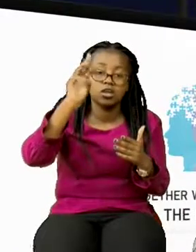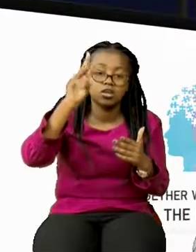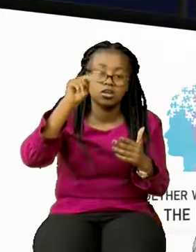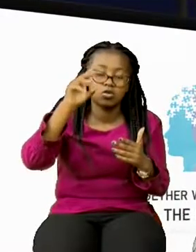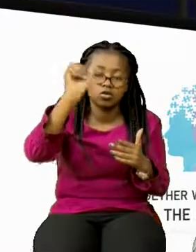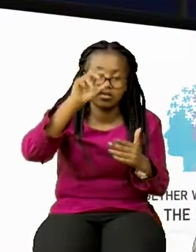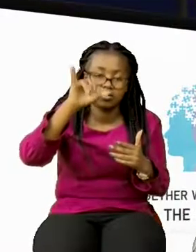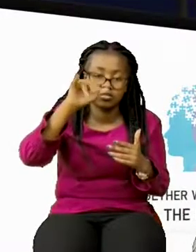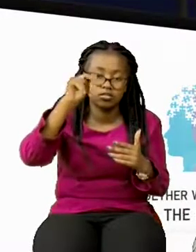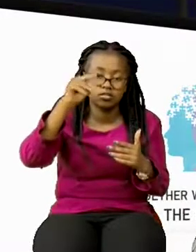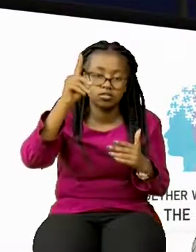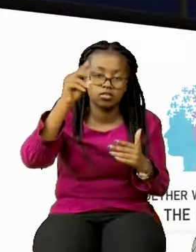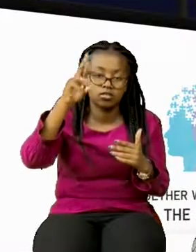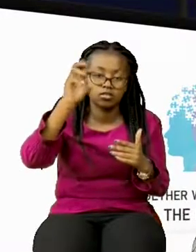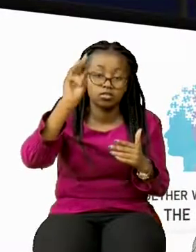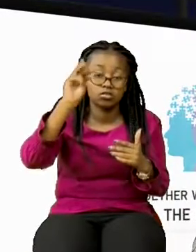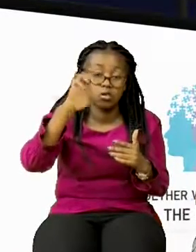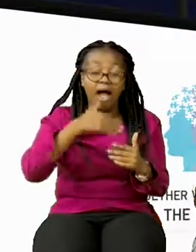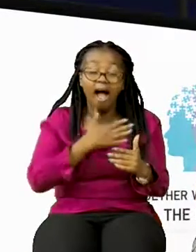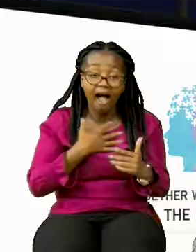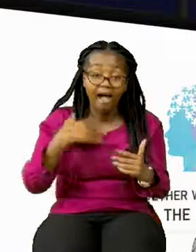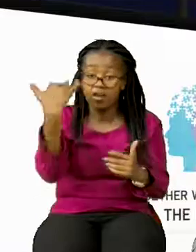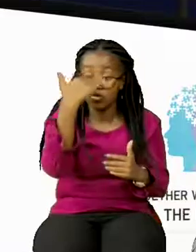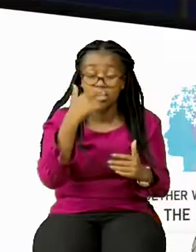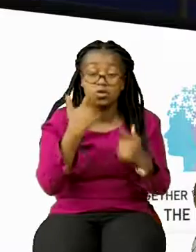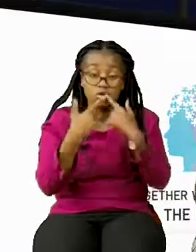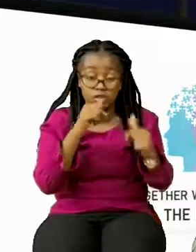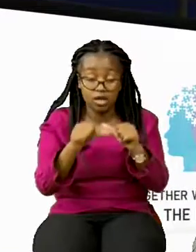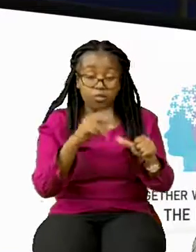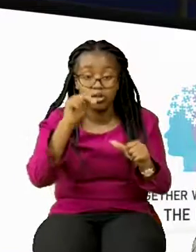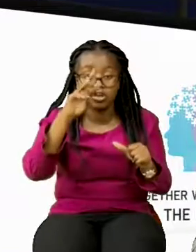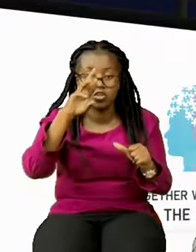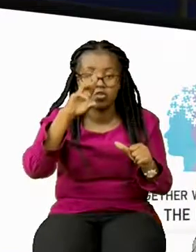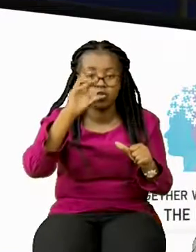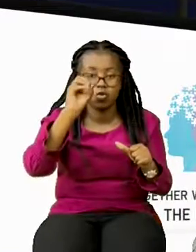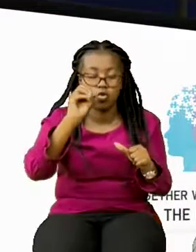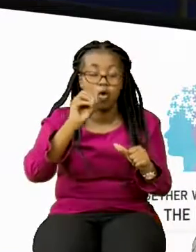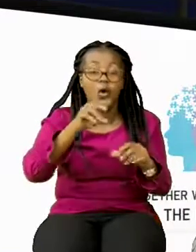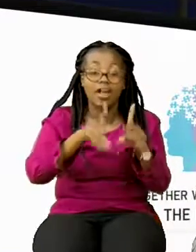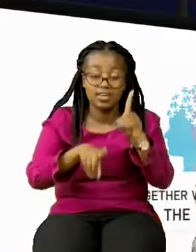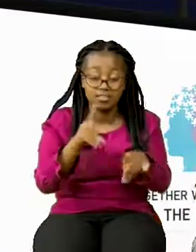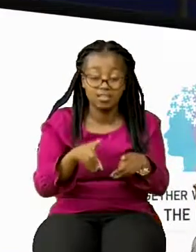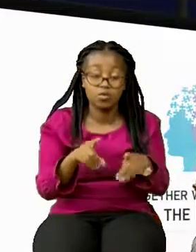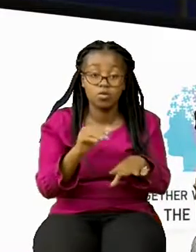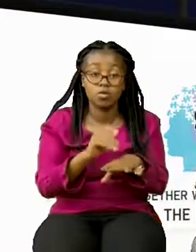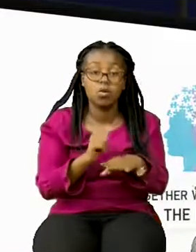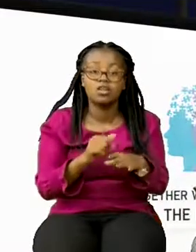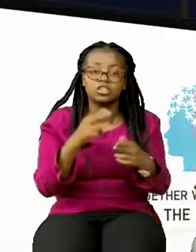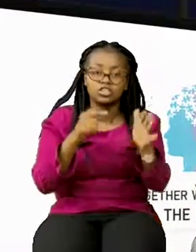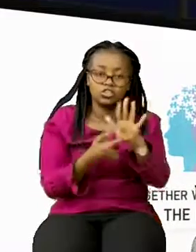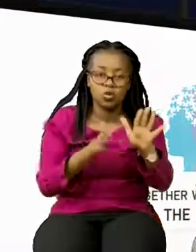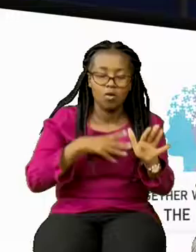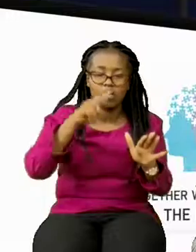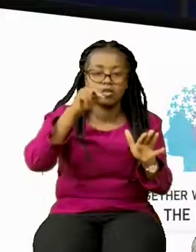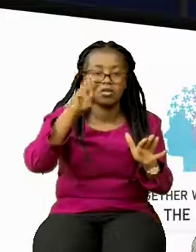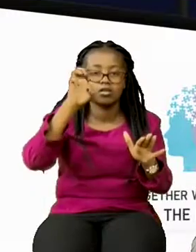and autism. So then that's why we are talking about neurodiversity, and that's why we call our show Neuro Digest, because now